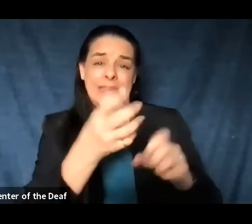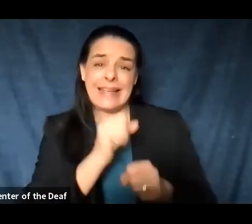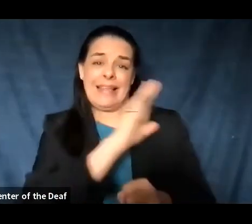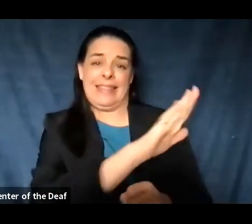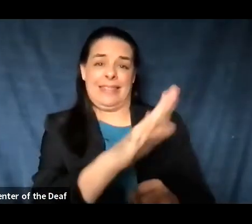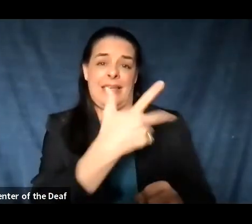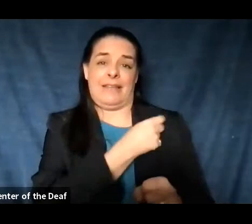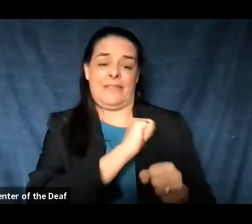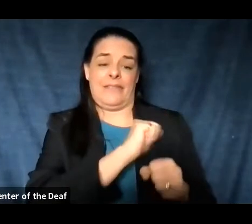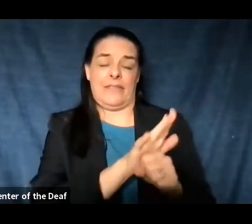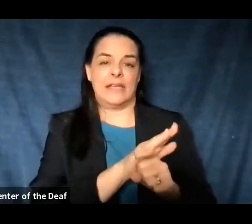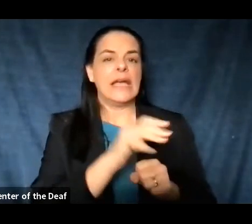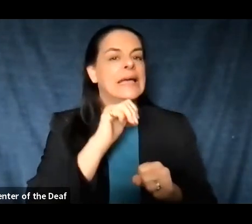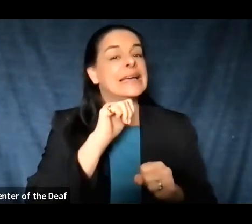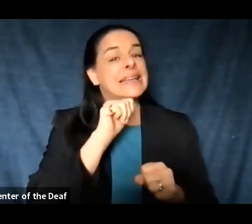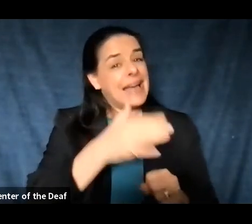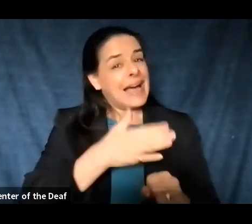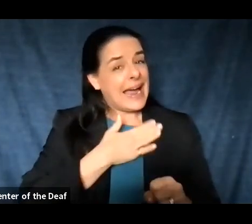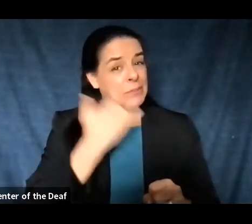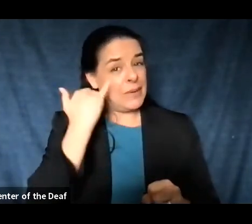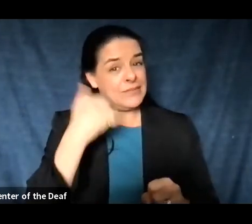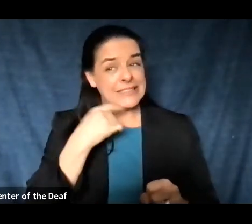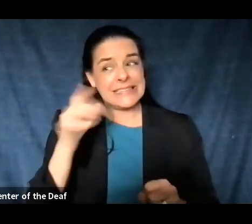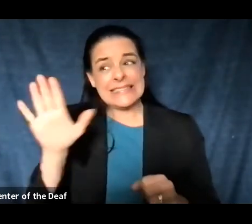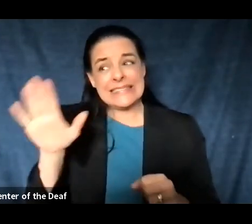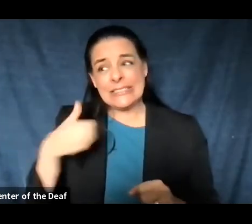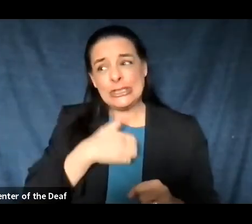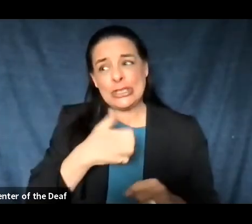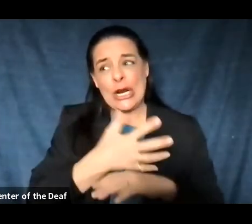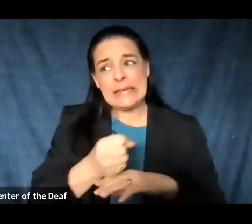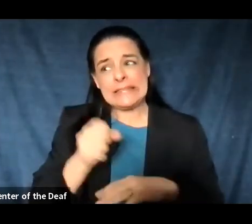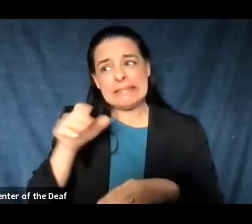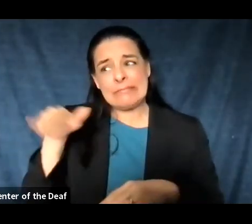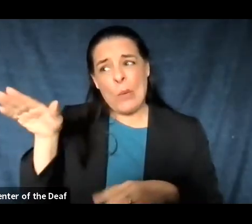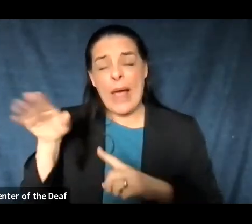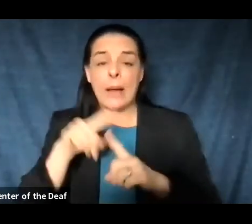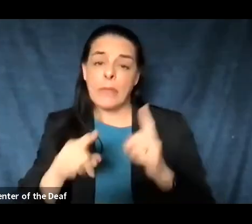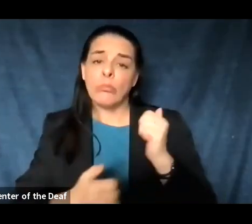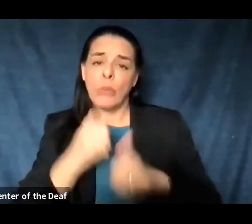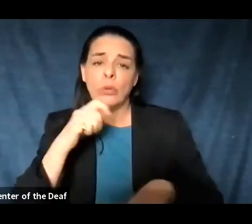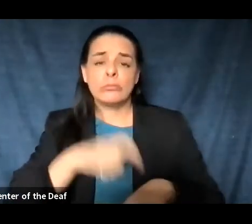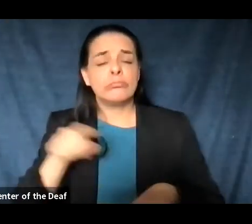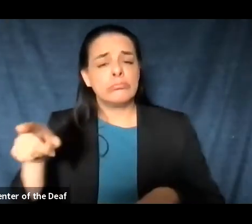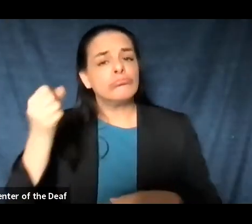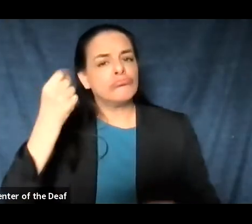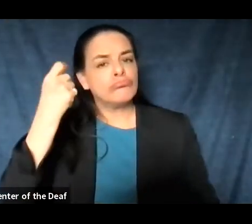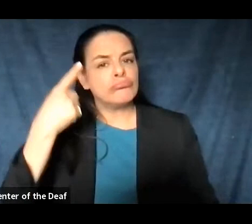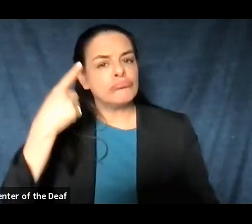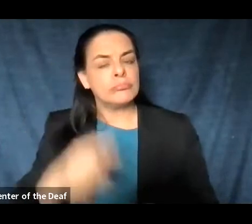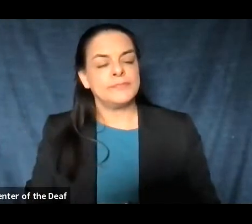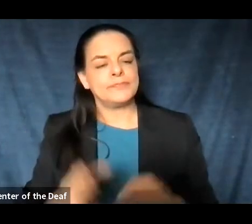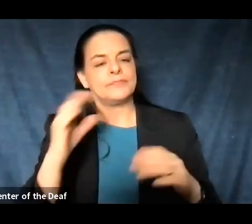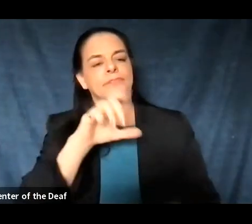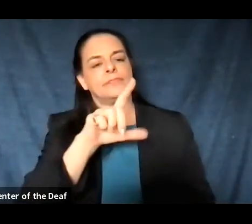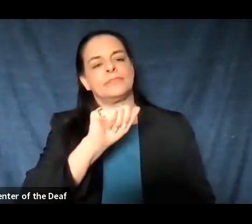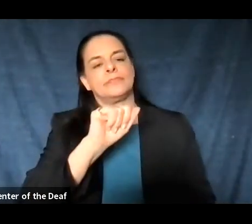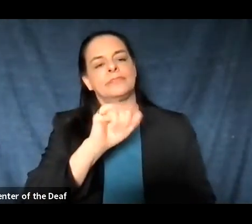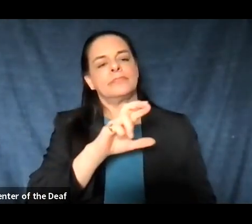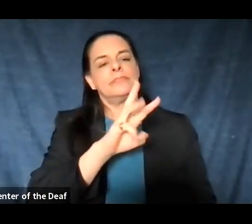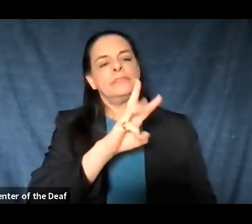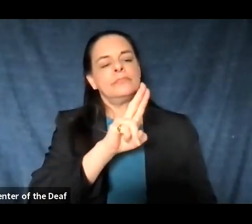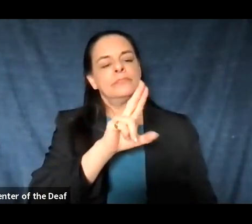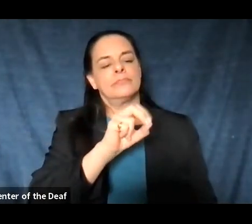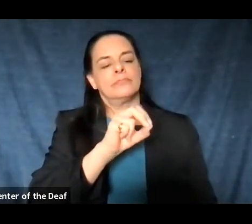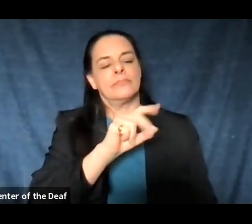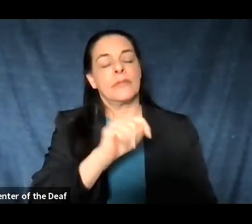they get told to go away, but for the most part, they're understanding. From Claire with WUOT, can you estimate what